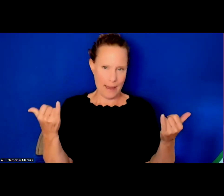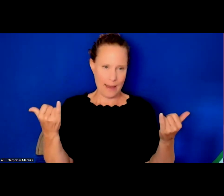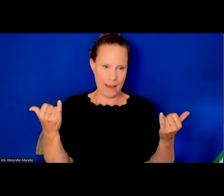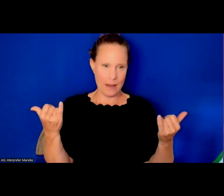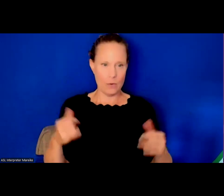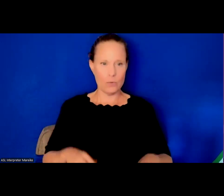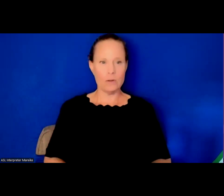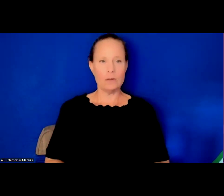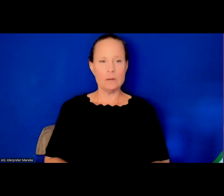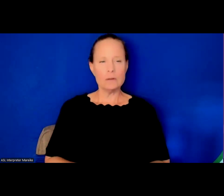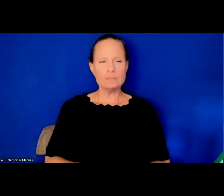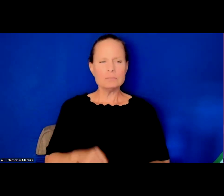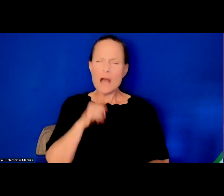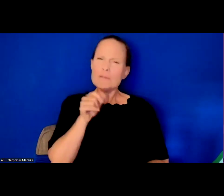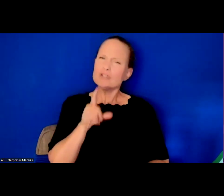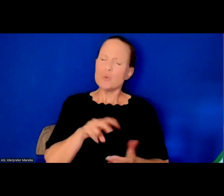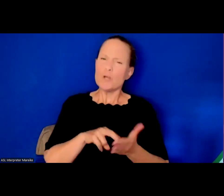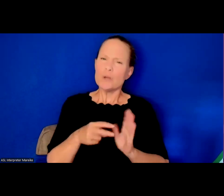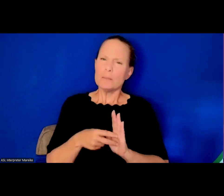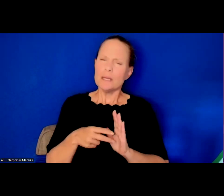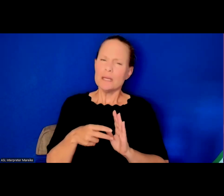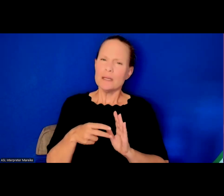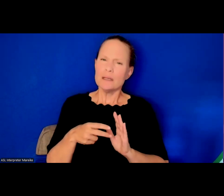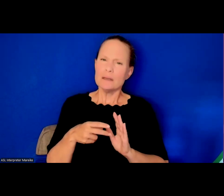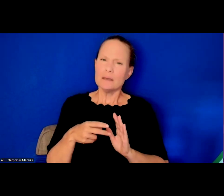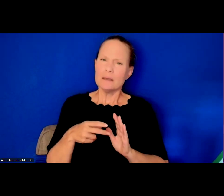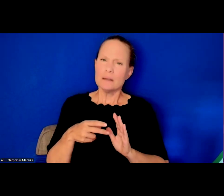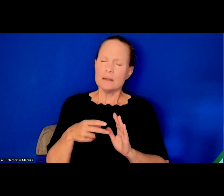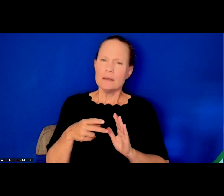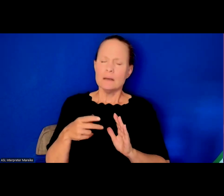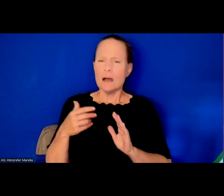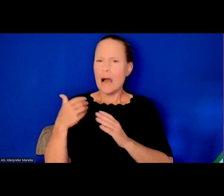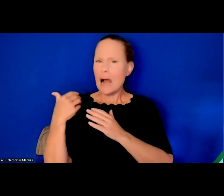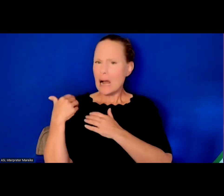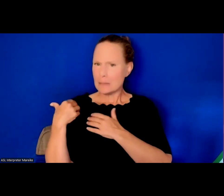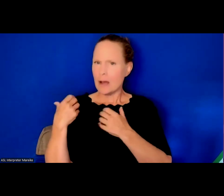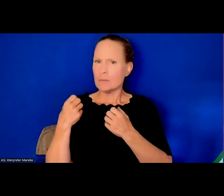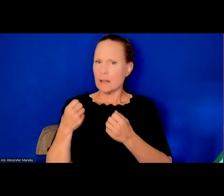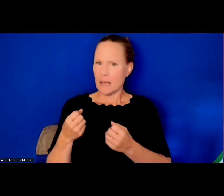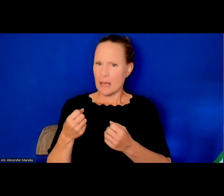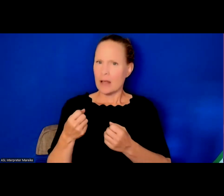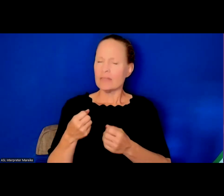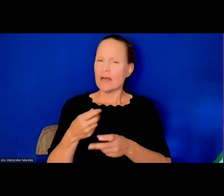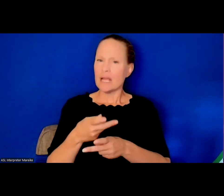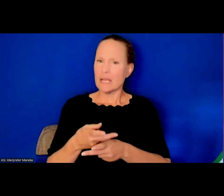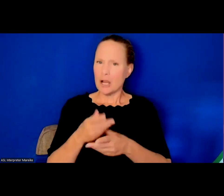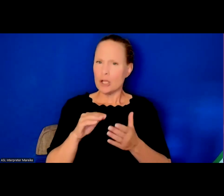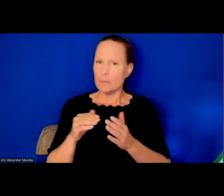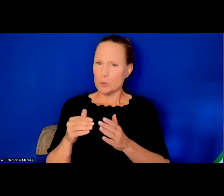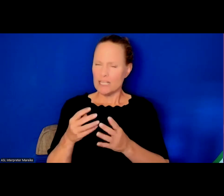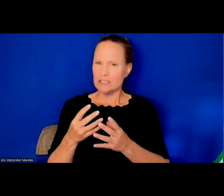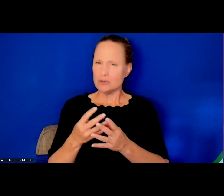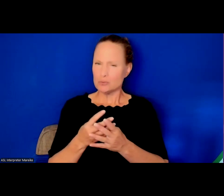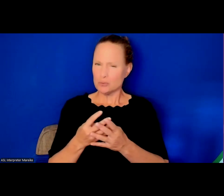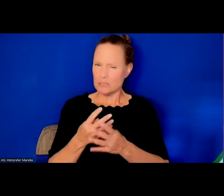I'm not sure what you mean by a SDOH assessment. So there's the Accountable Healthcare Community Screening Tool. And then once a